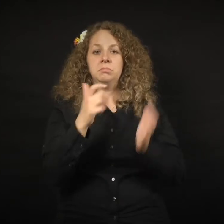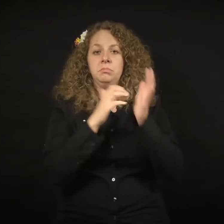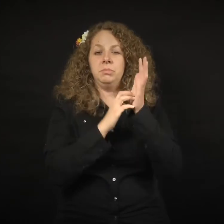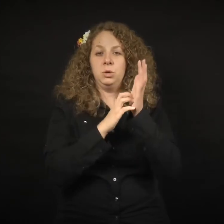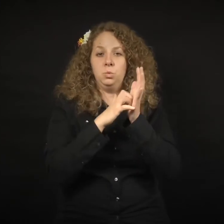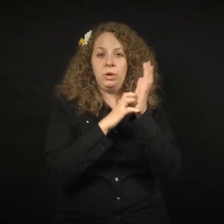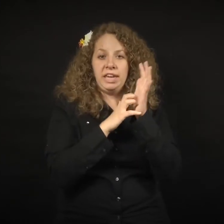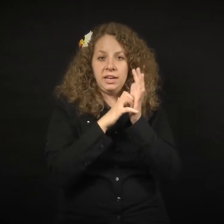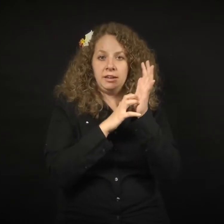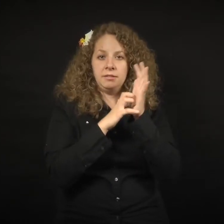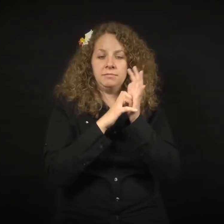Being weak.